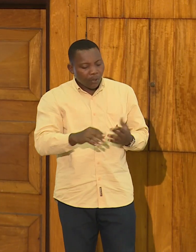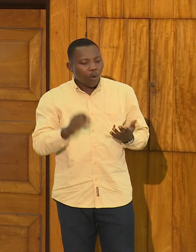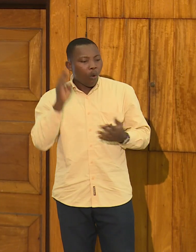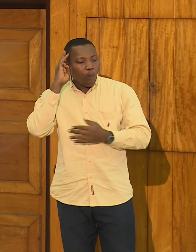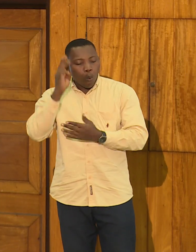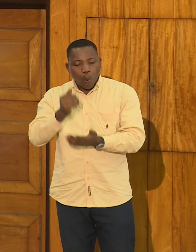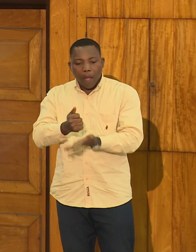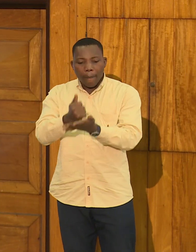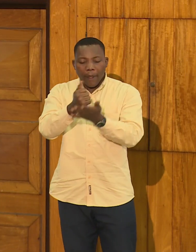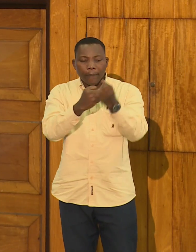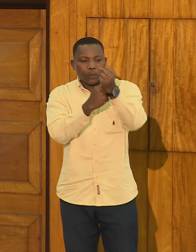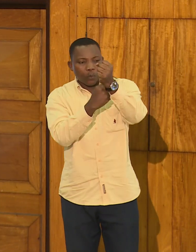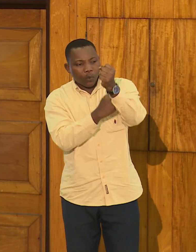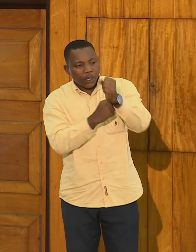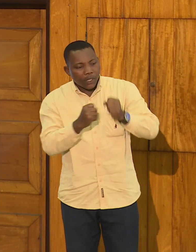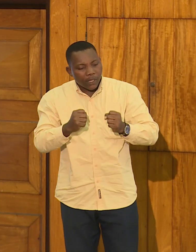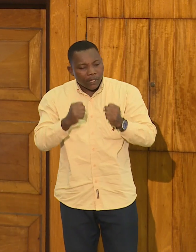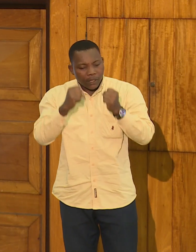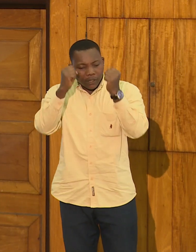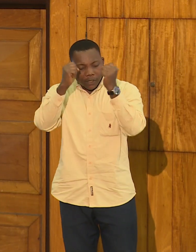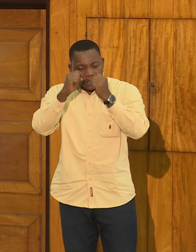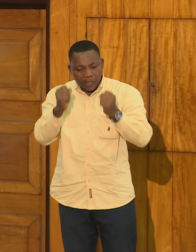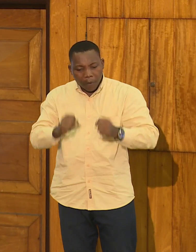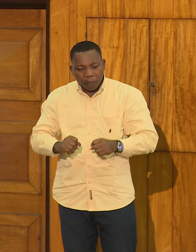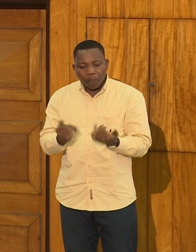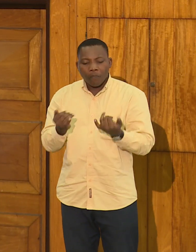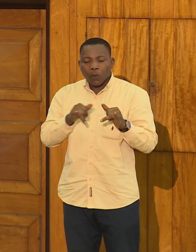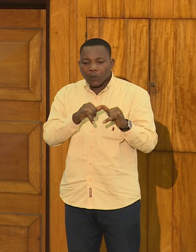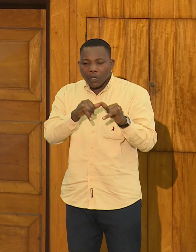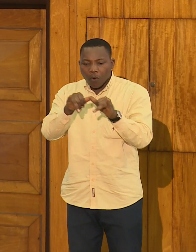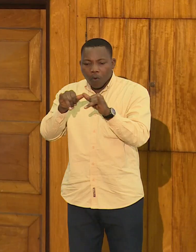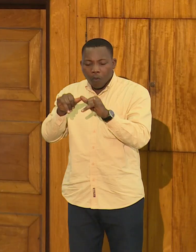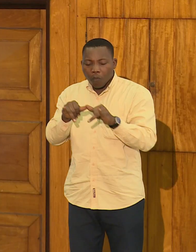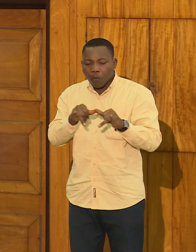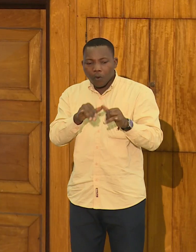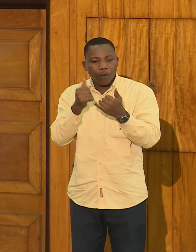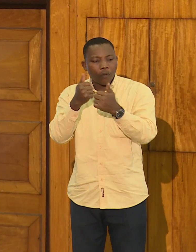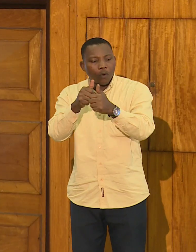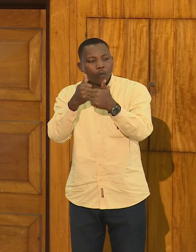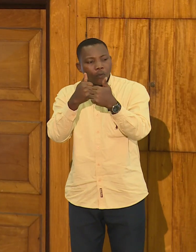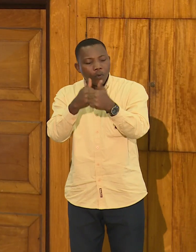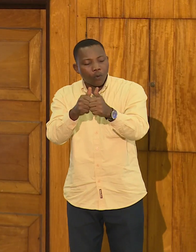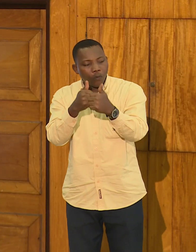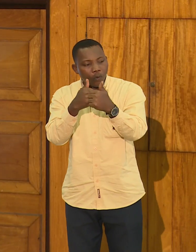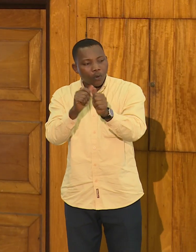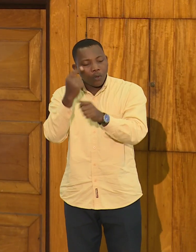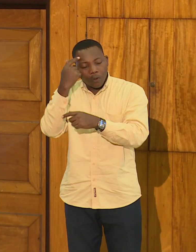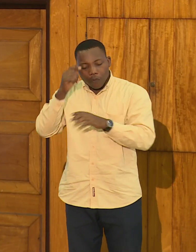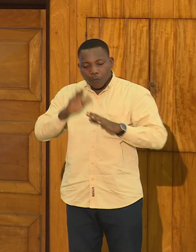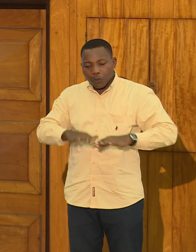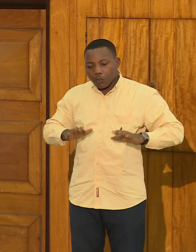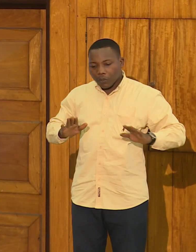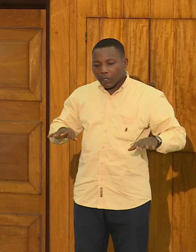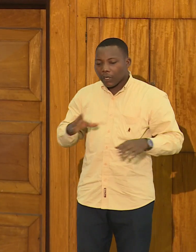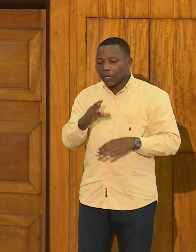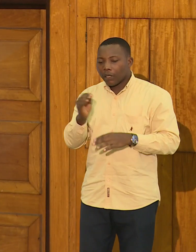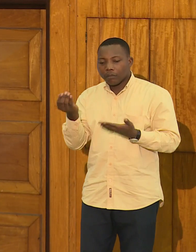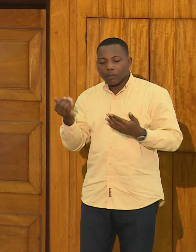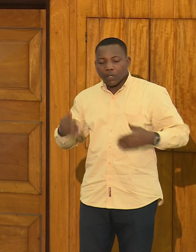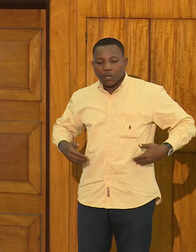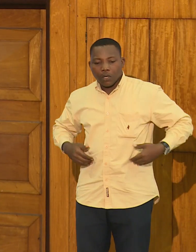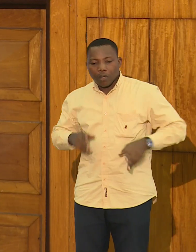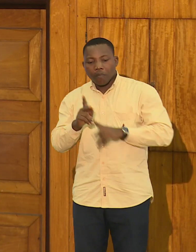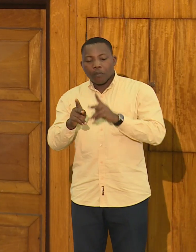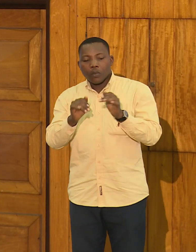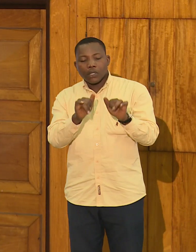system that promotes adherence to ART and enhances health outcomes for children and young people living with HIV.